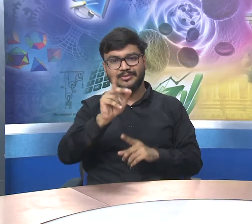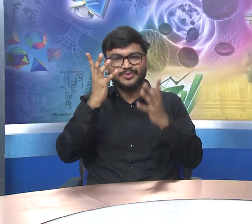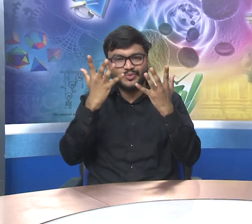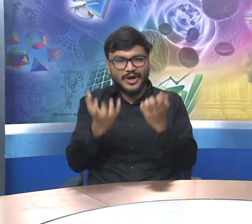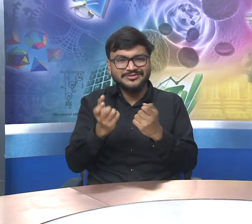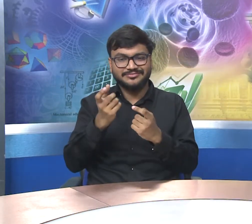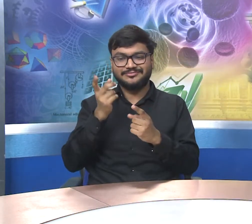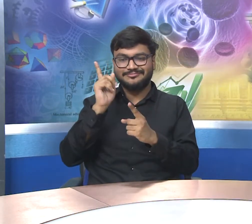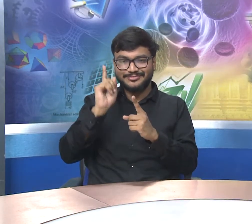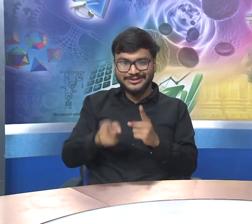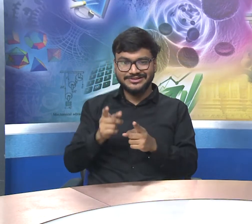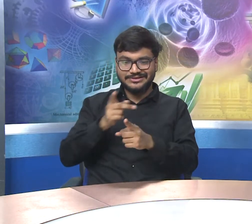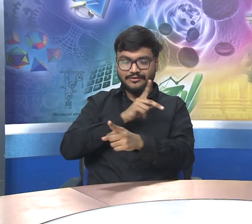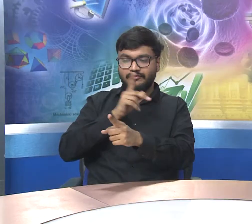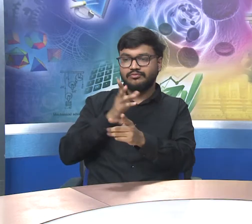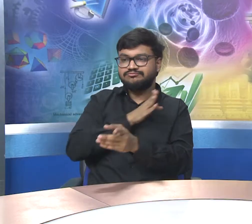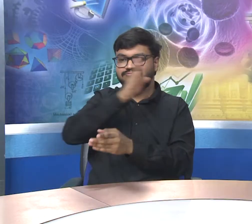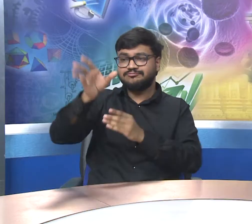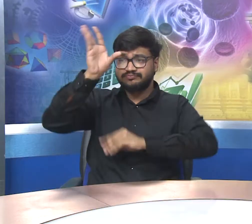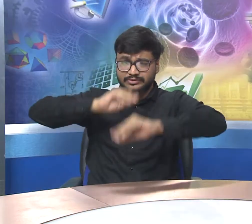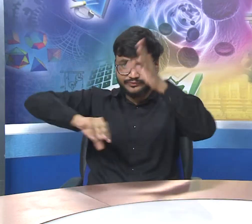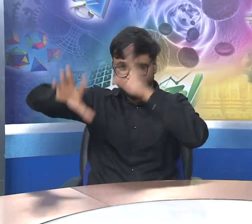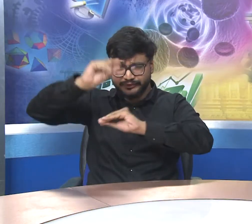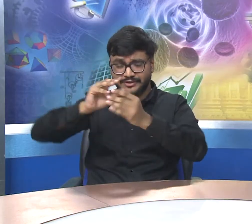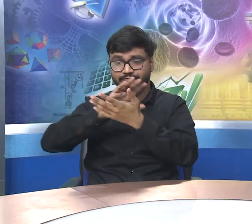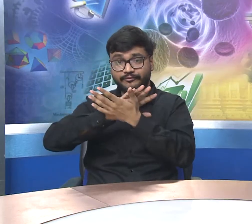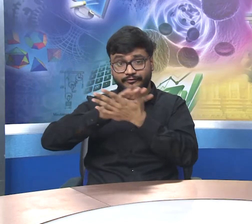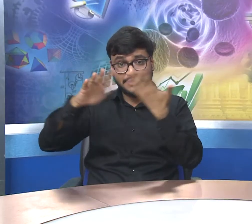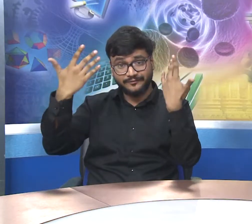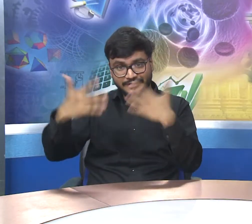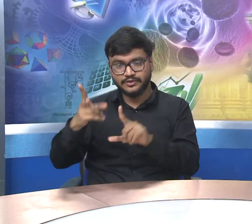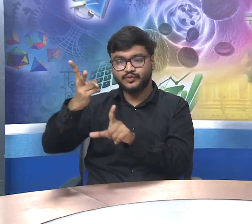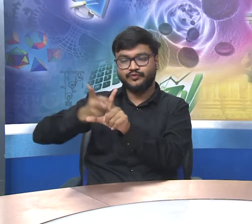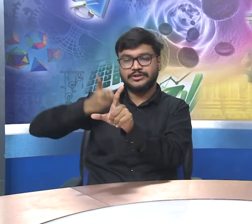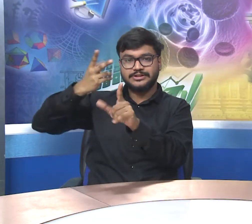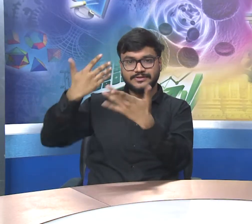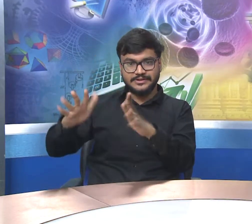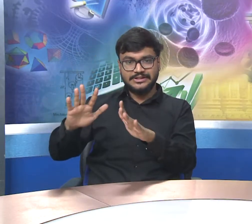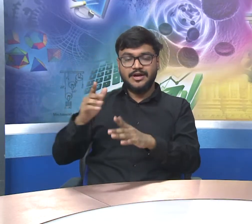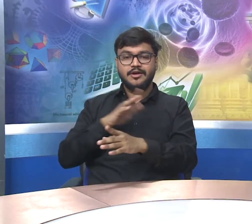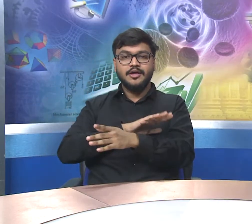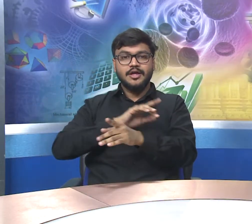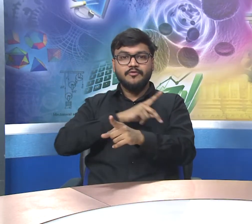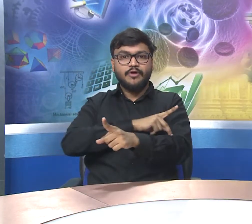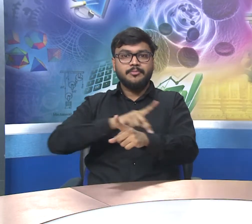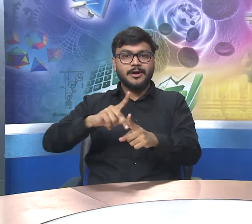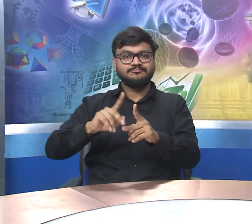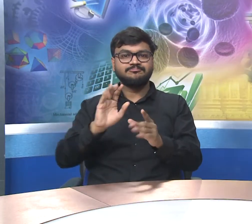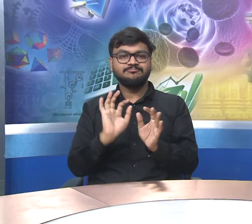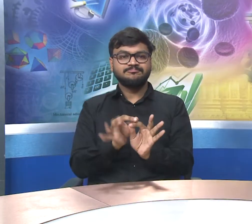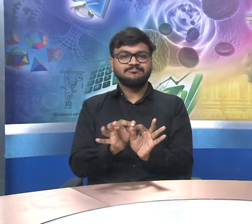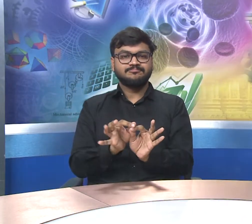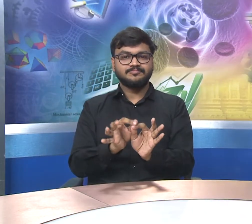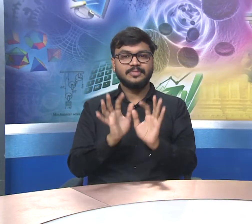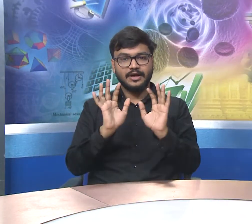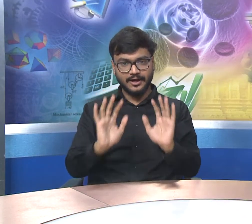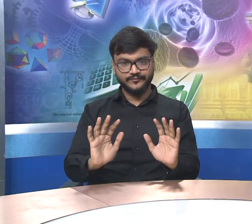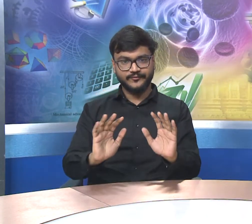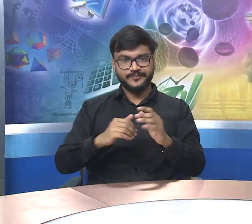because at their critical age or their younger age they learn sign language from their parents,